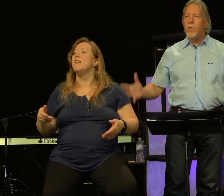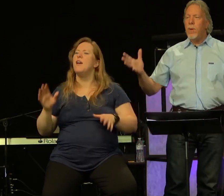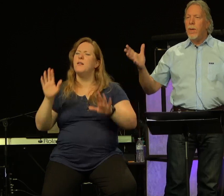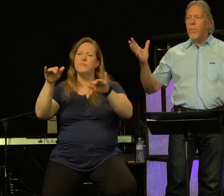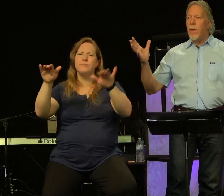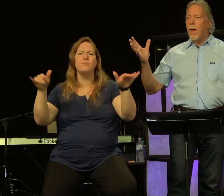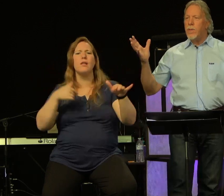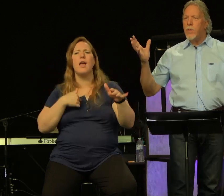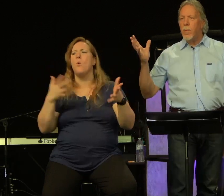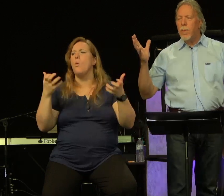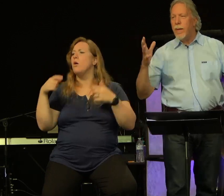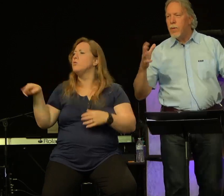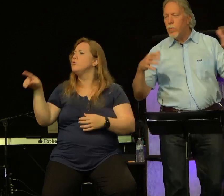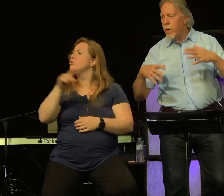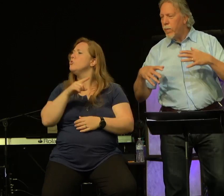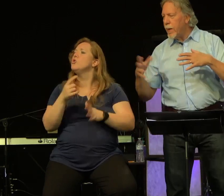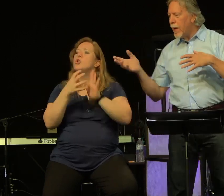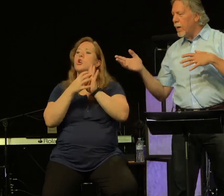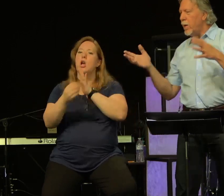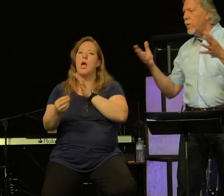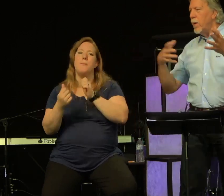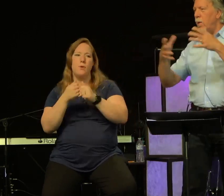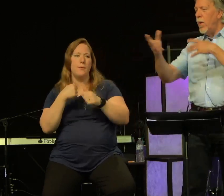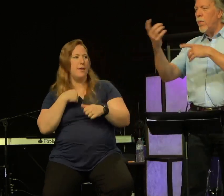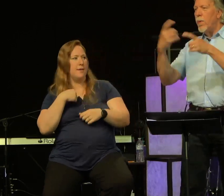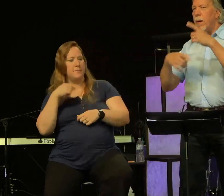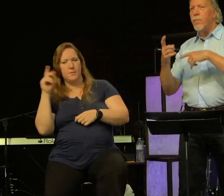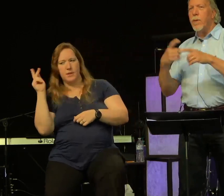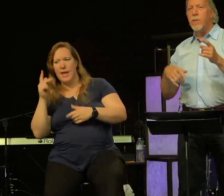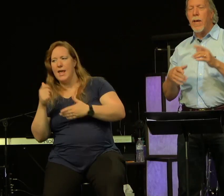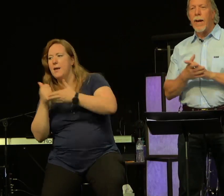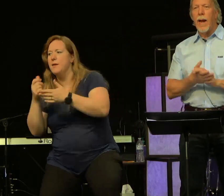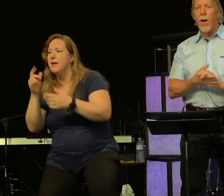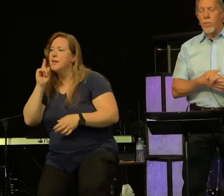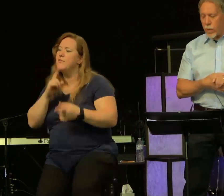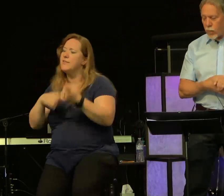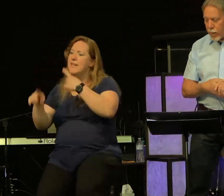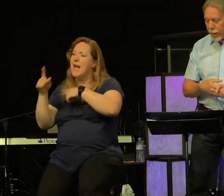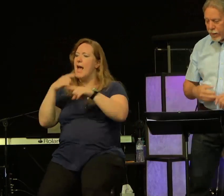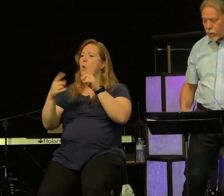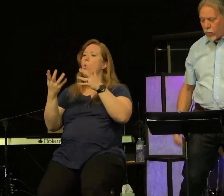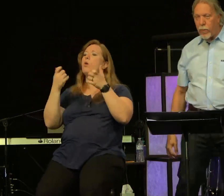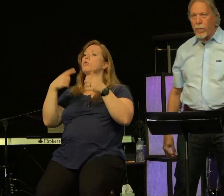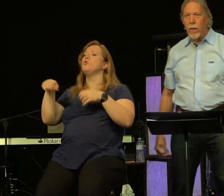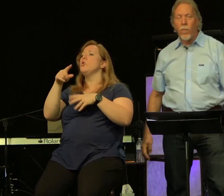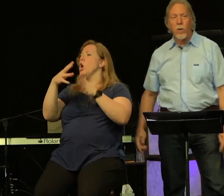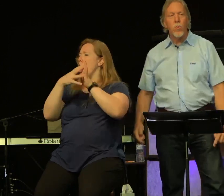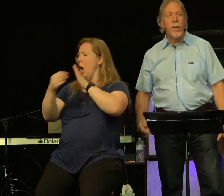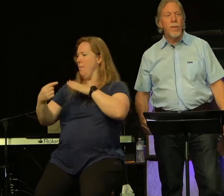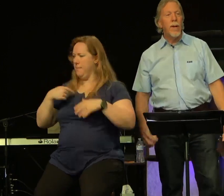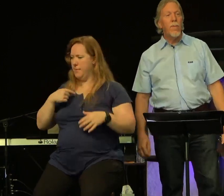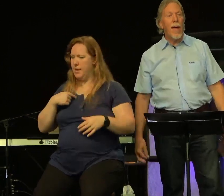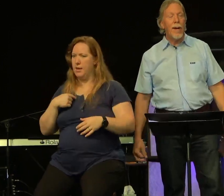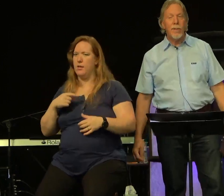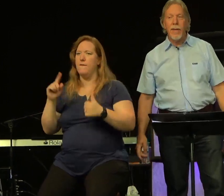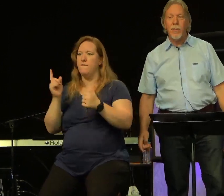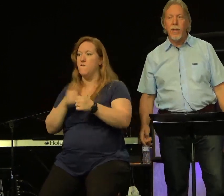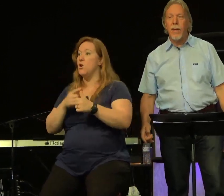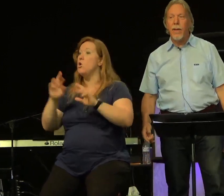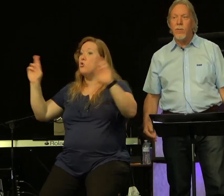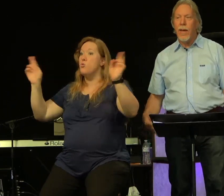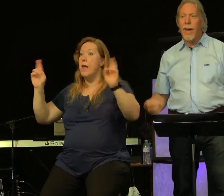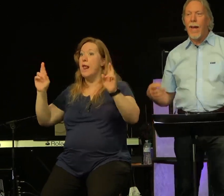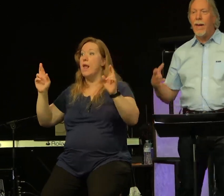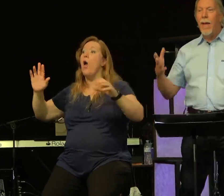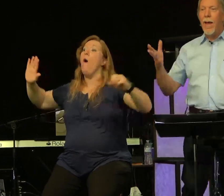I want you to just repeat this with me. Kayla, you help our deaf to sign it. I want you to repeat these with me. The first one is undivided attention.